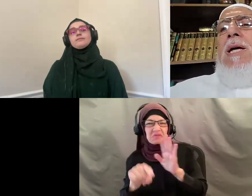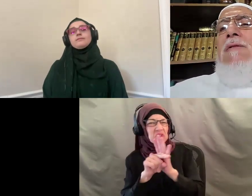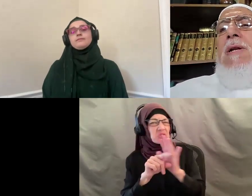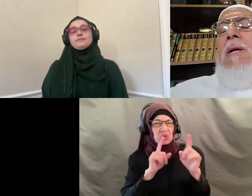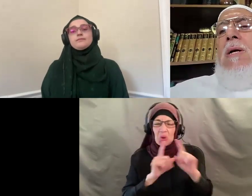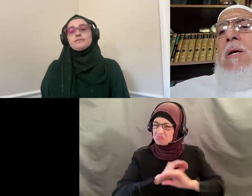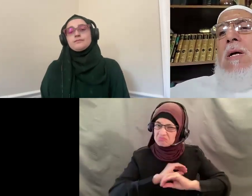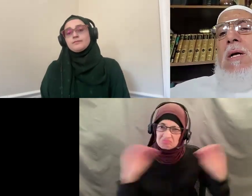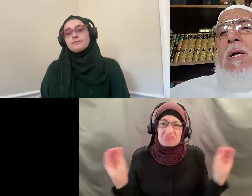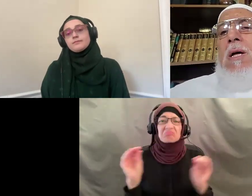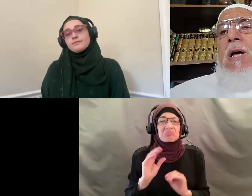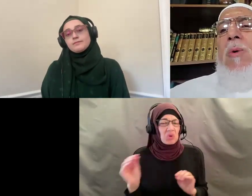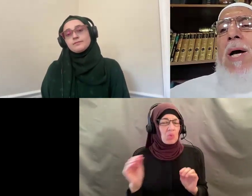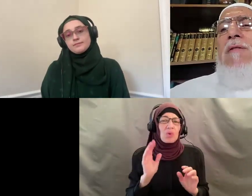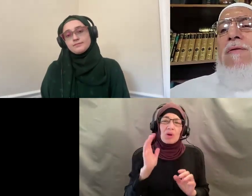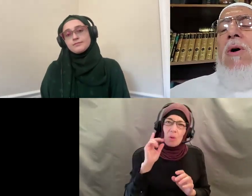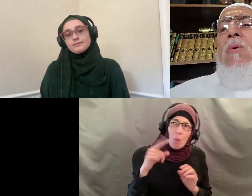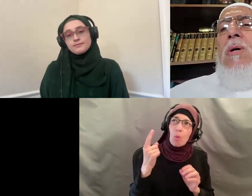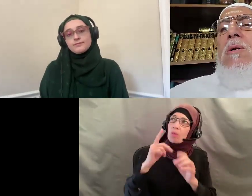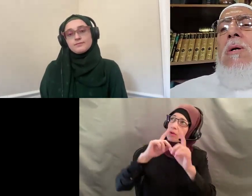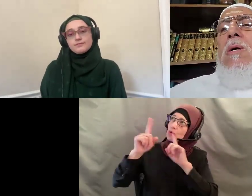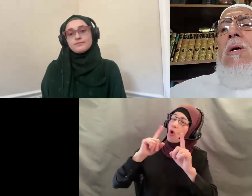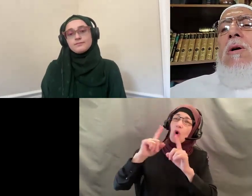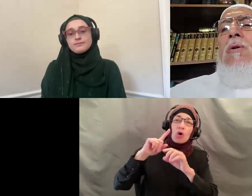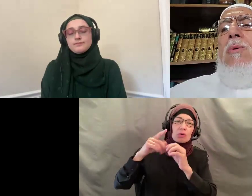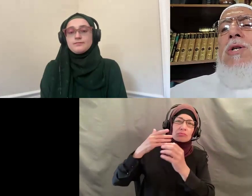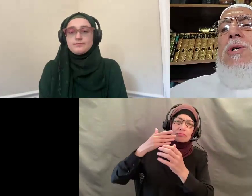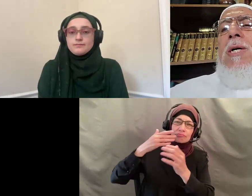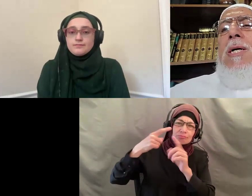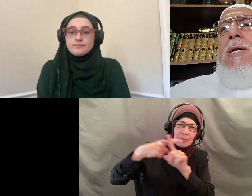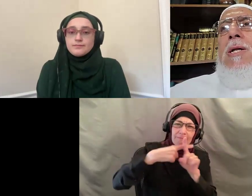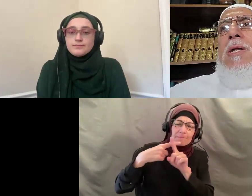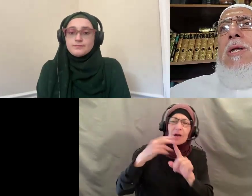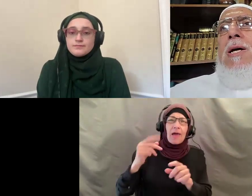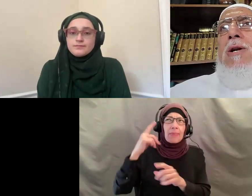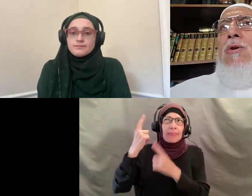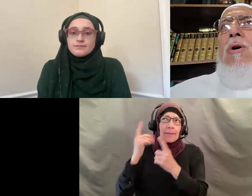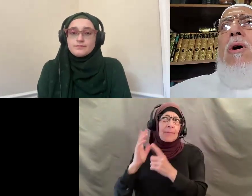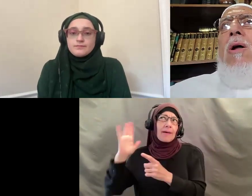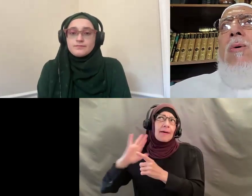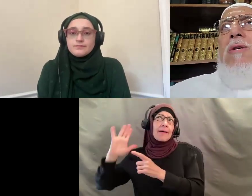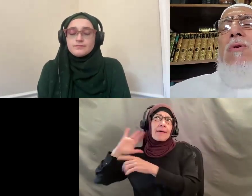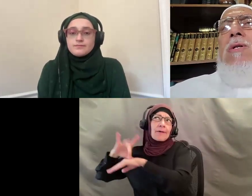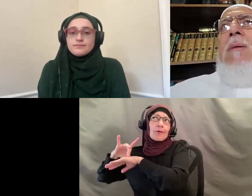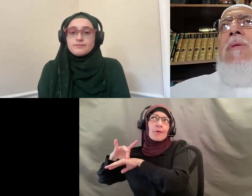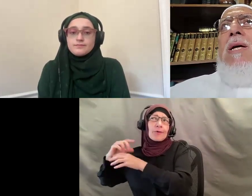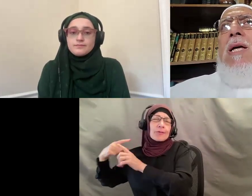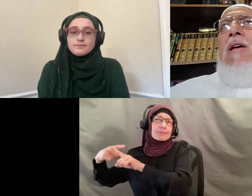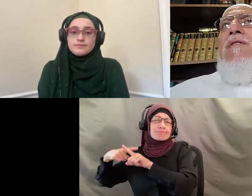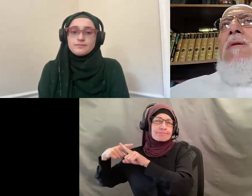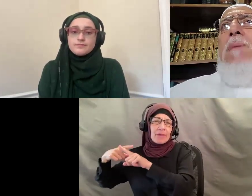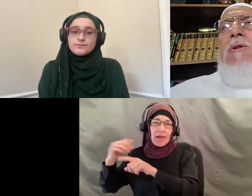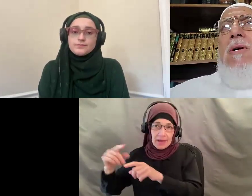be given a way forward in which they look always for